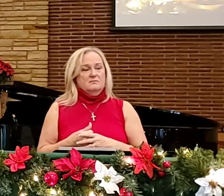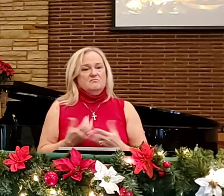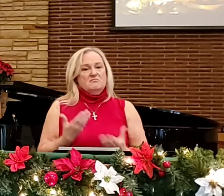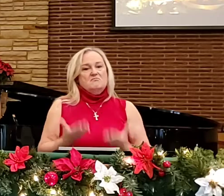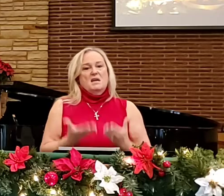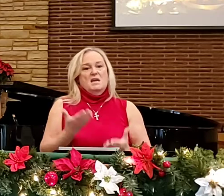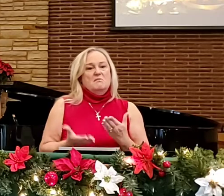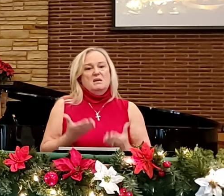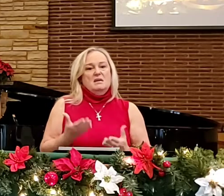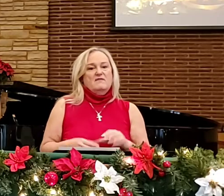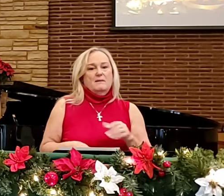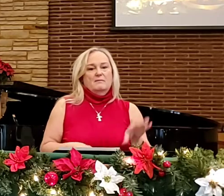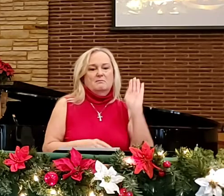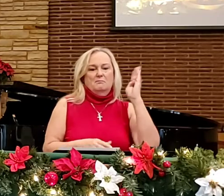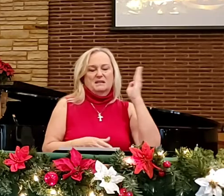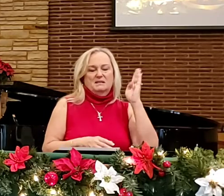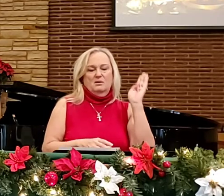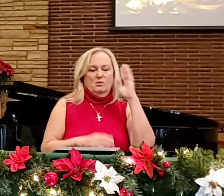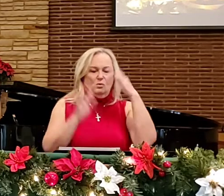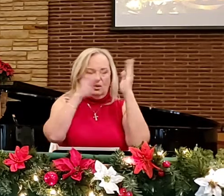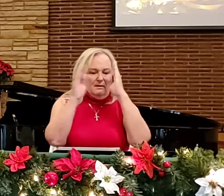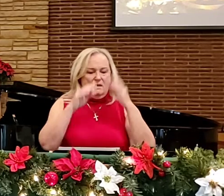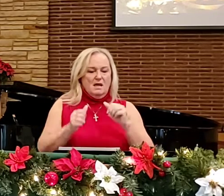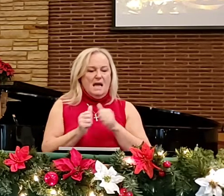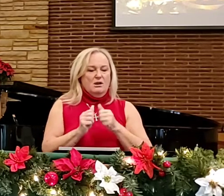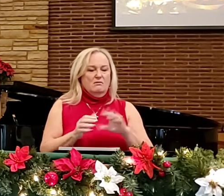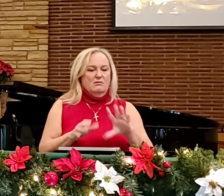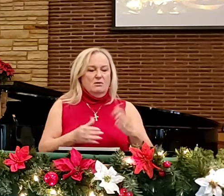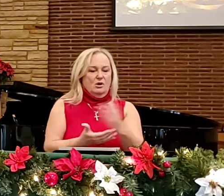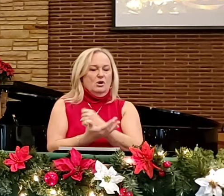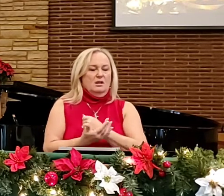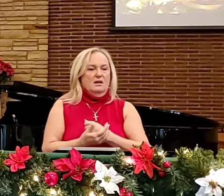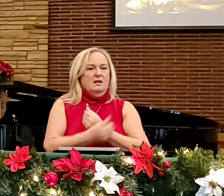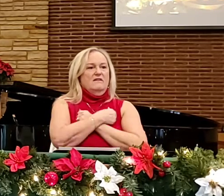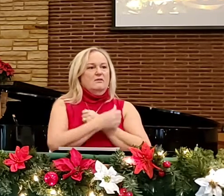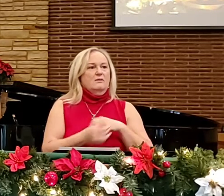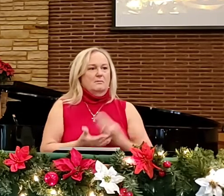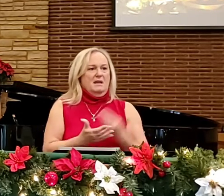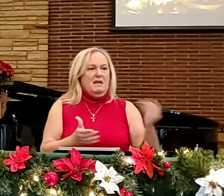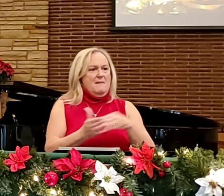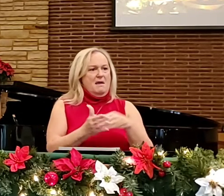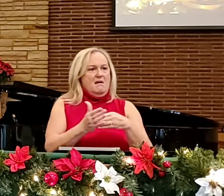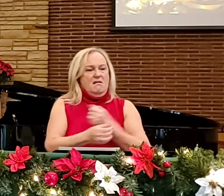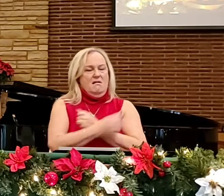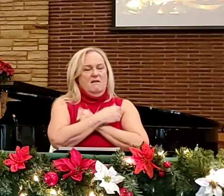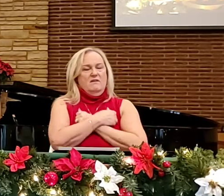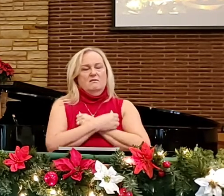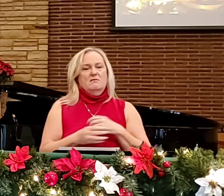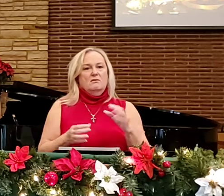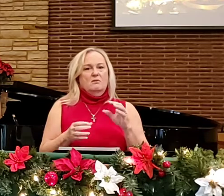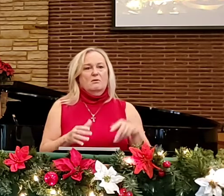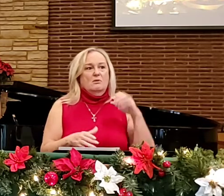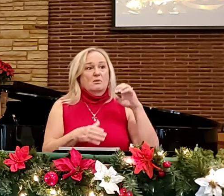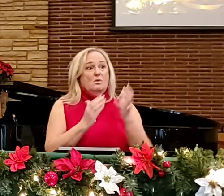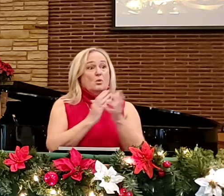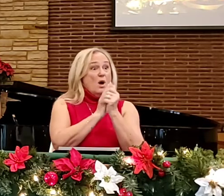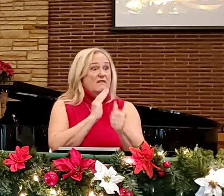Perhaps if I'm too busy worrying about how to earn love or repay love or qualify for love,